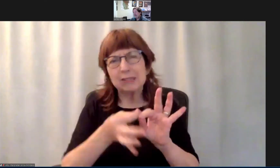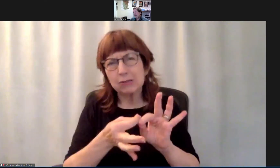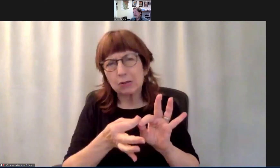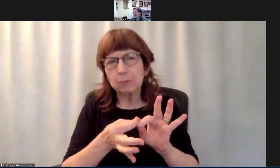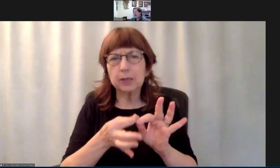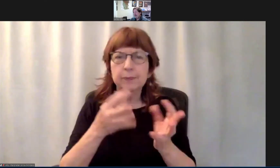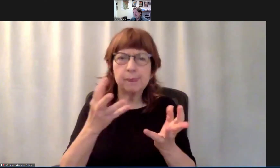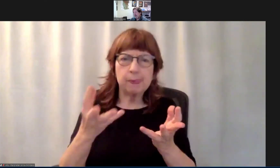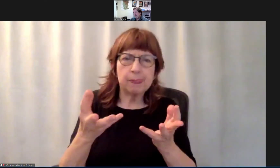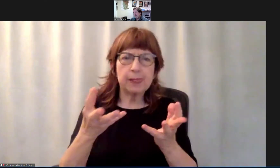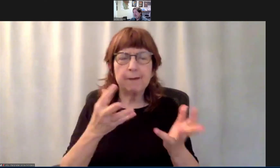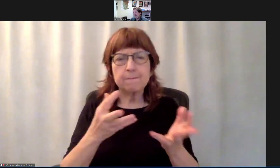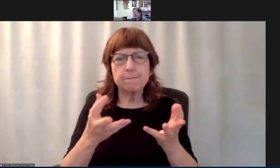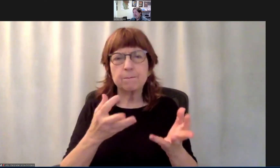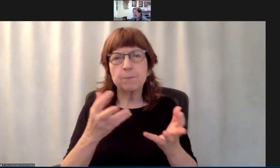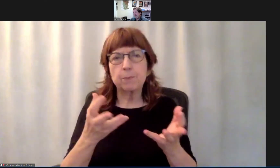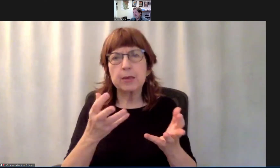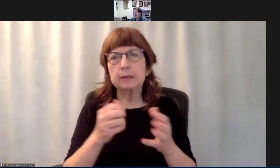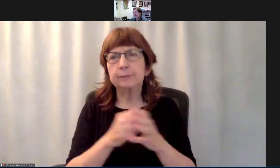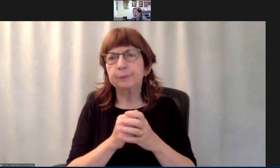the